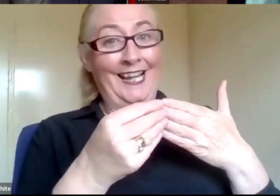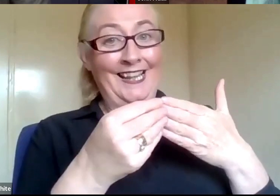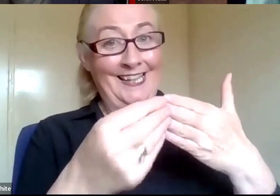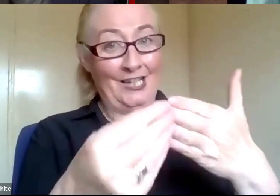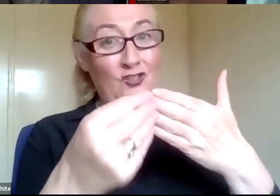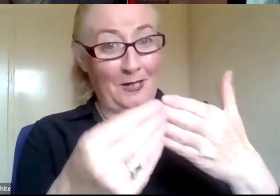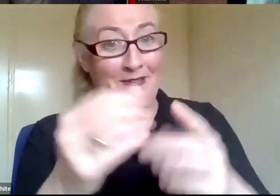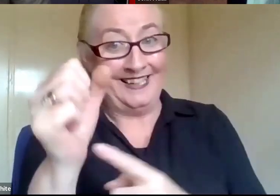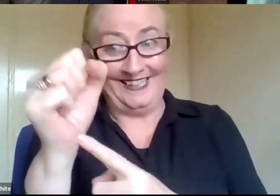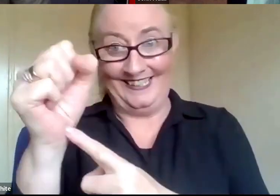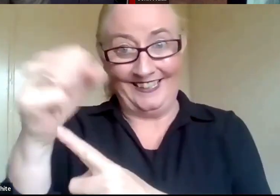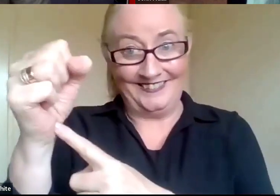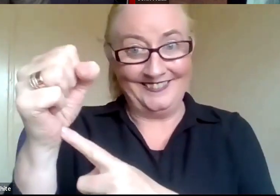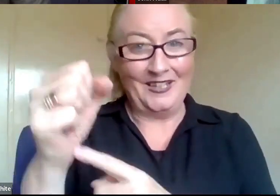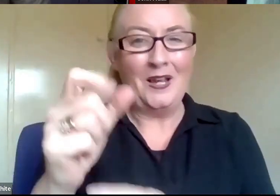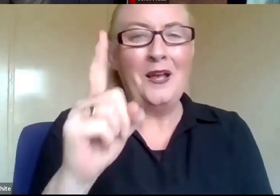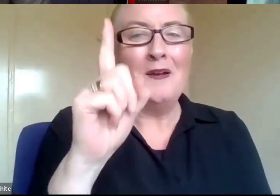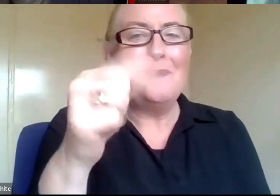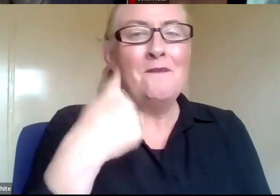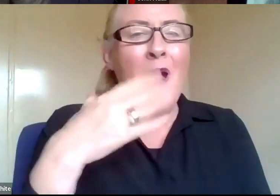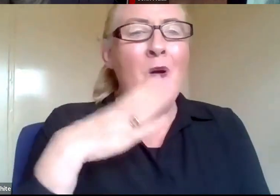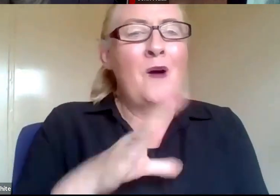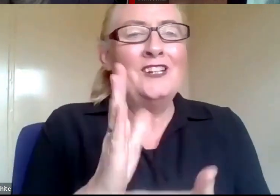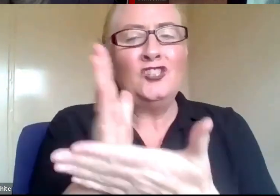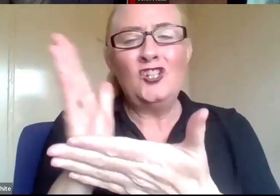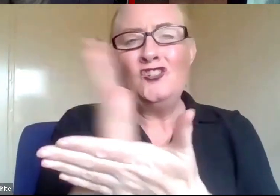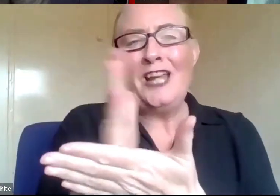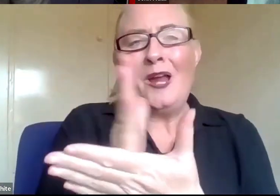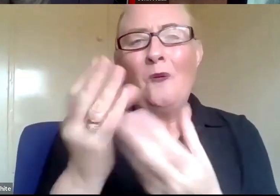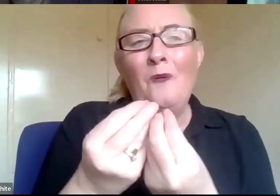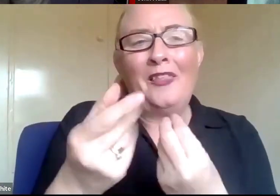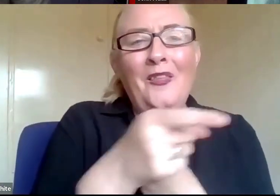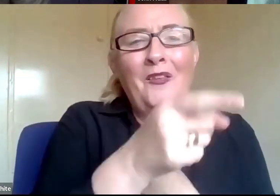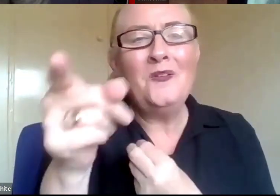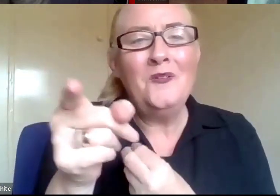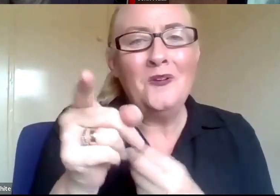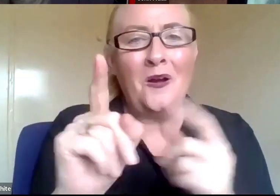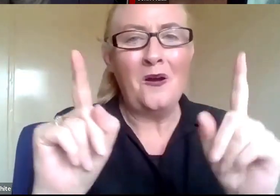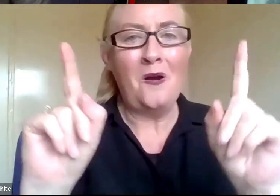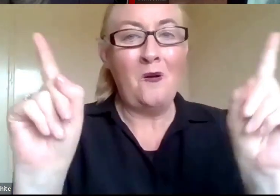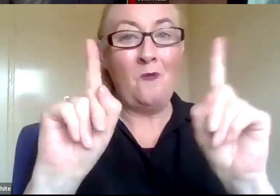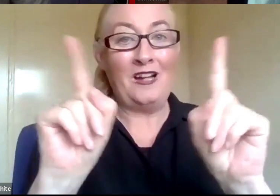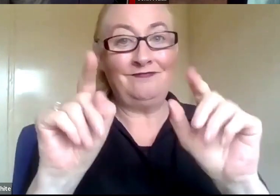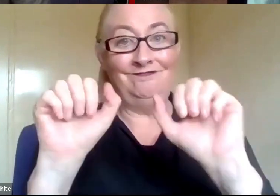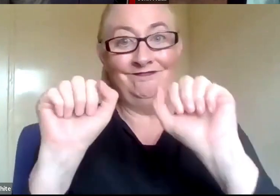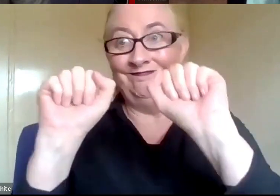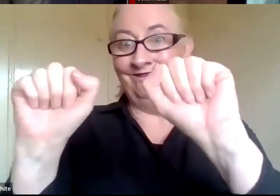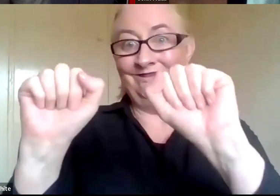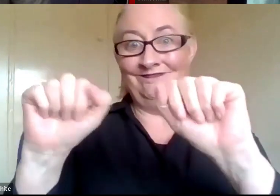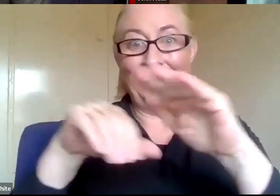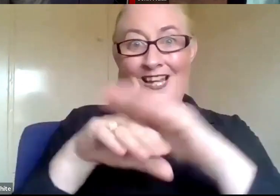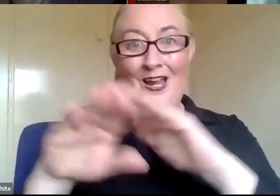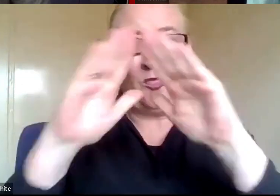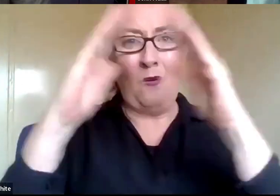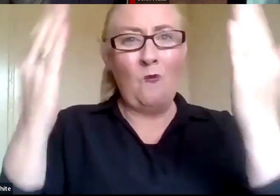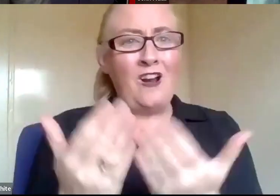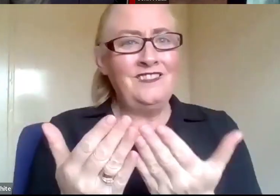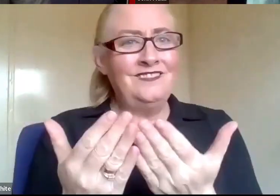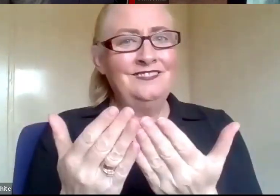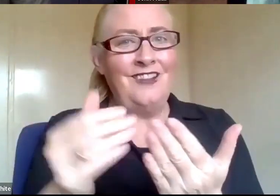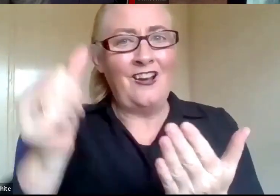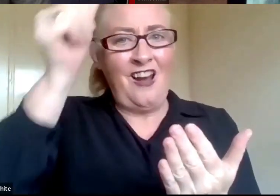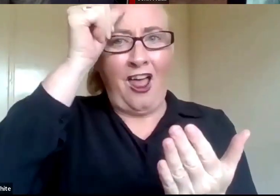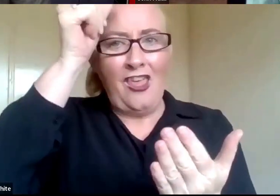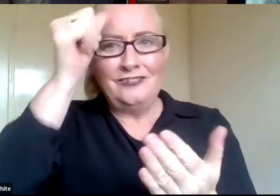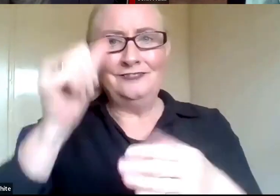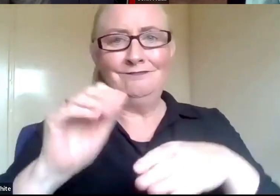to share with you what is the world's body of knowledge or practical wisdom about